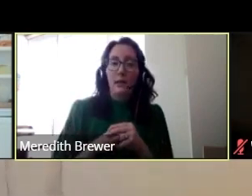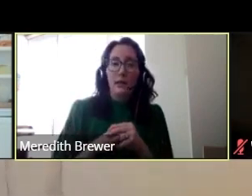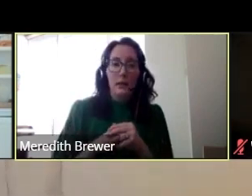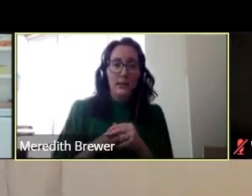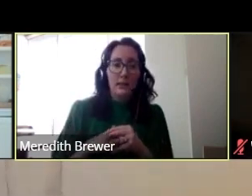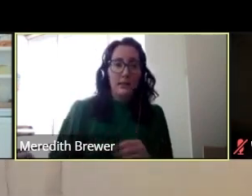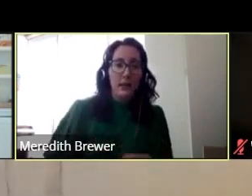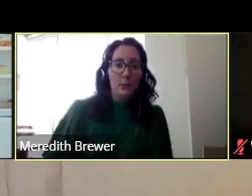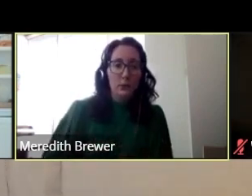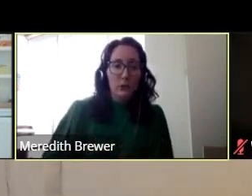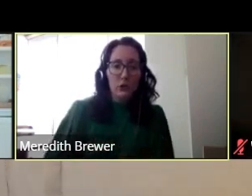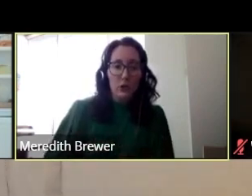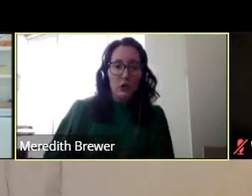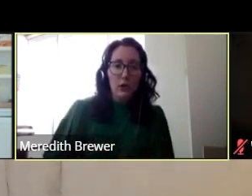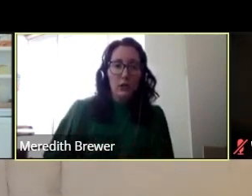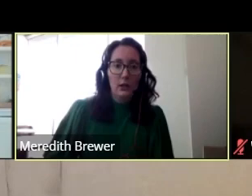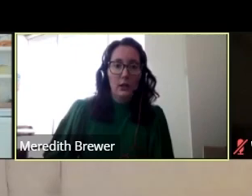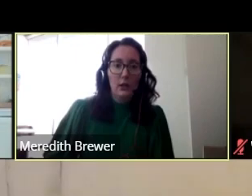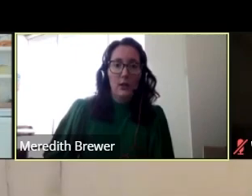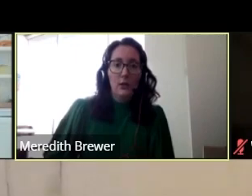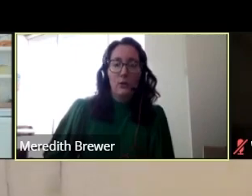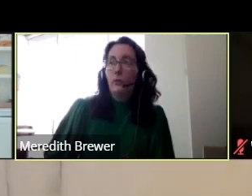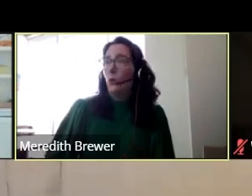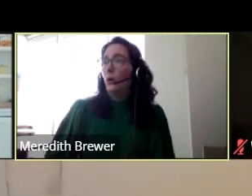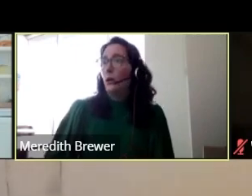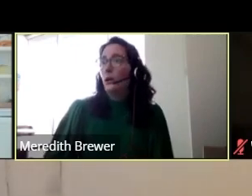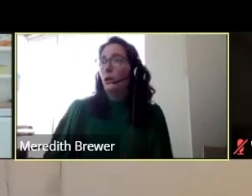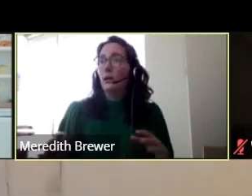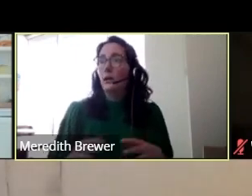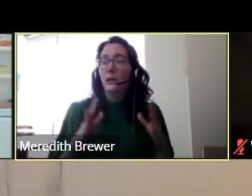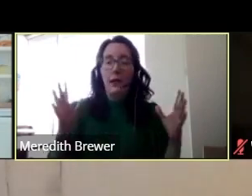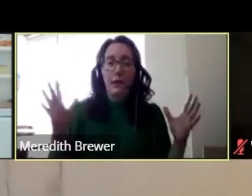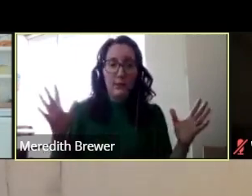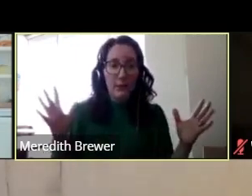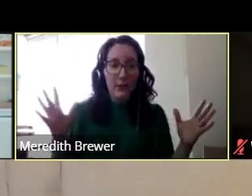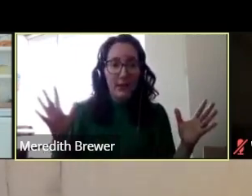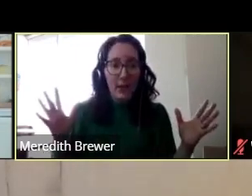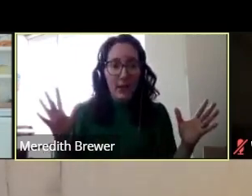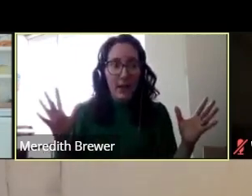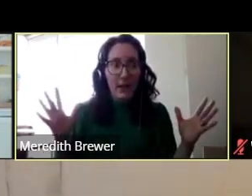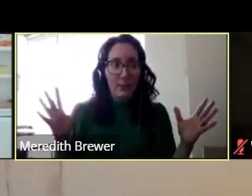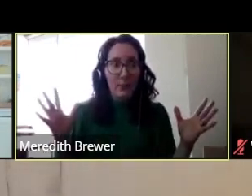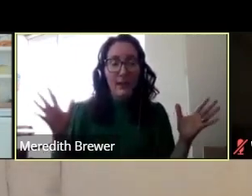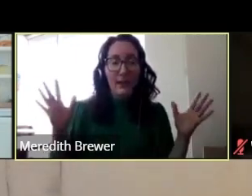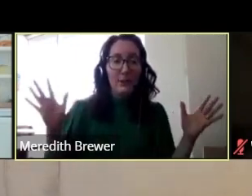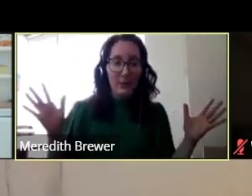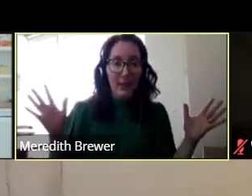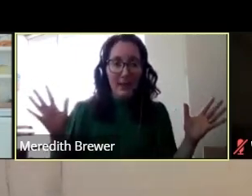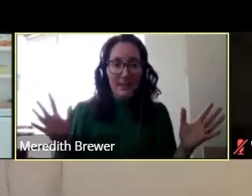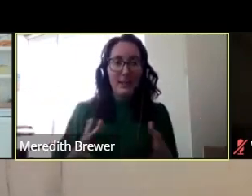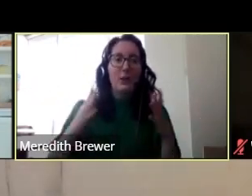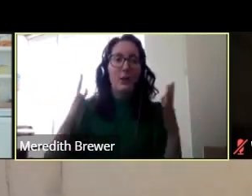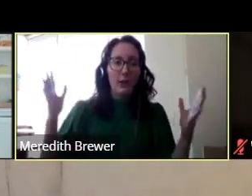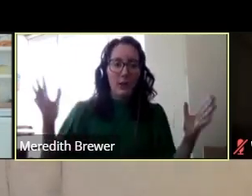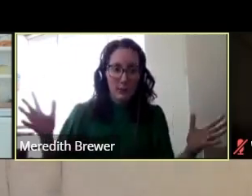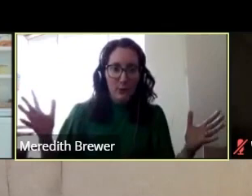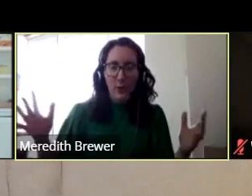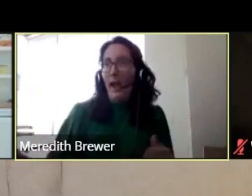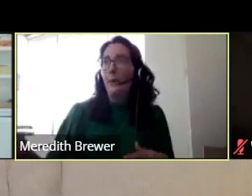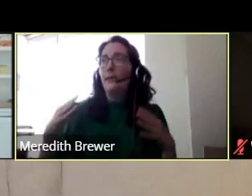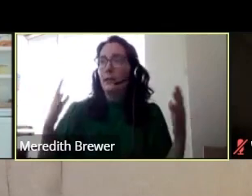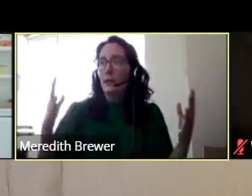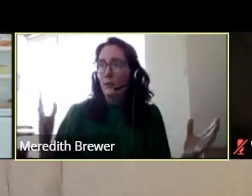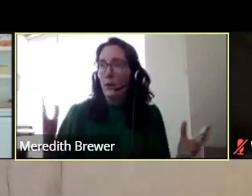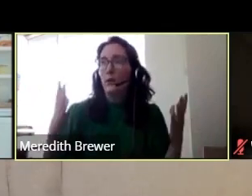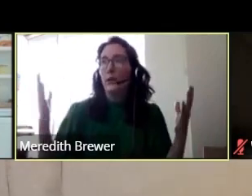and a sustainable structure for kind of putting into place the 4